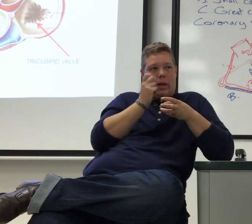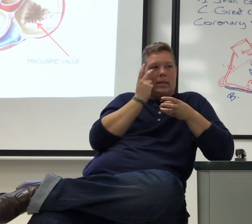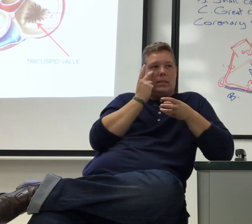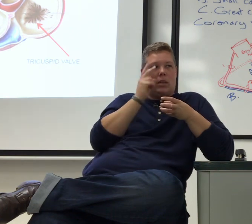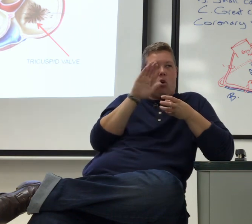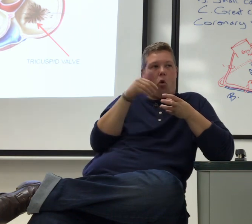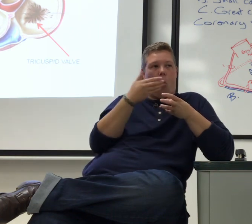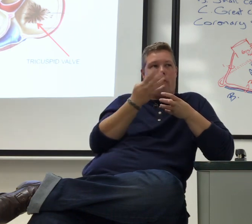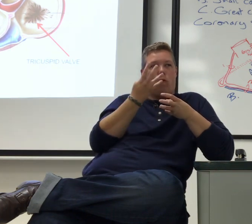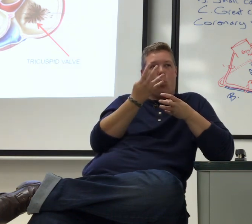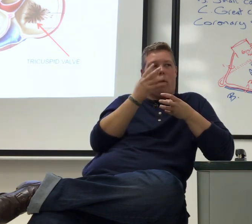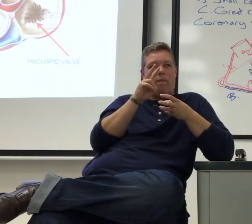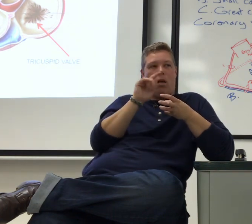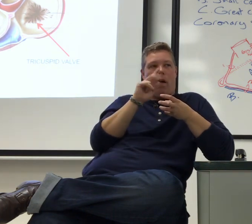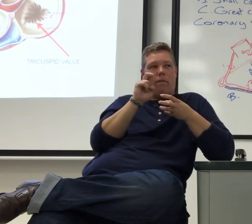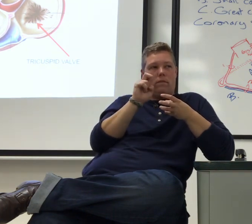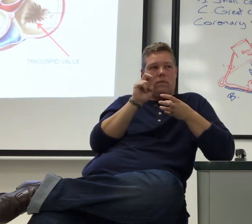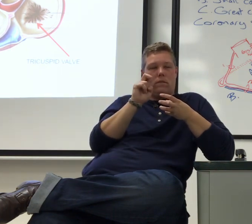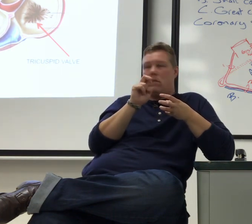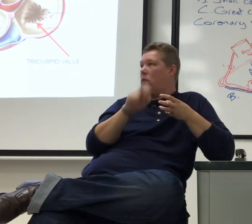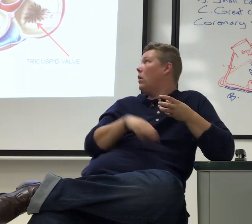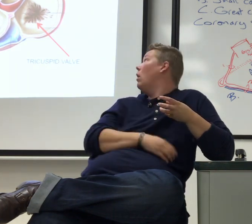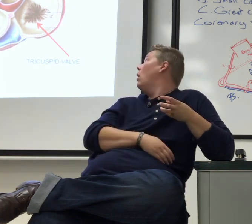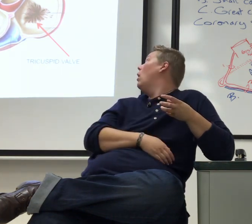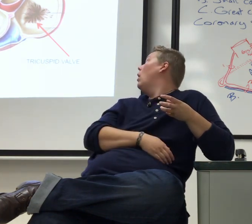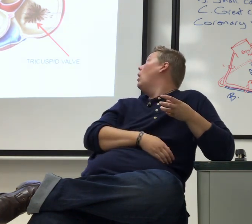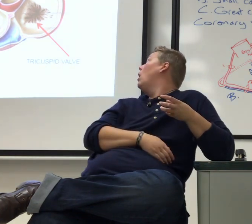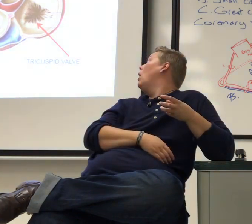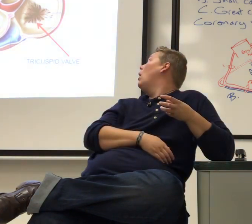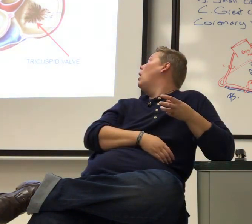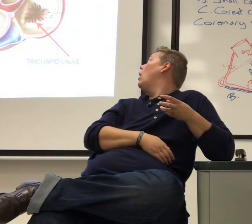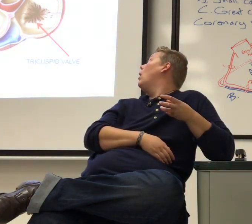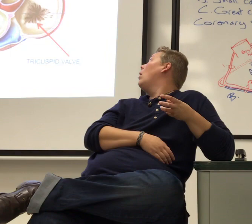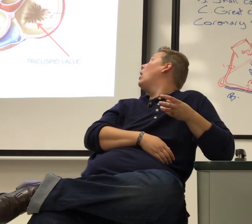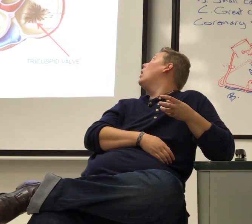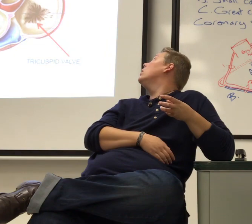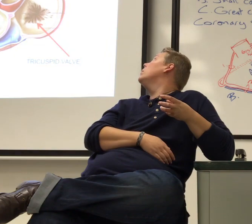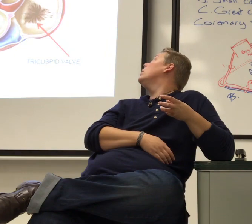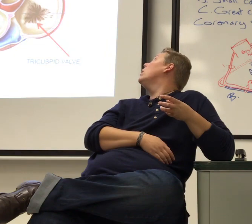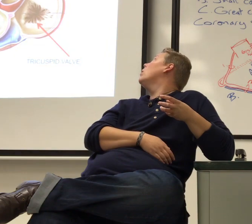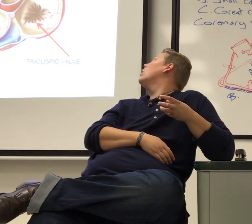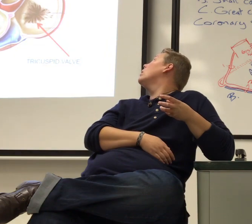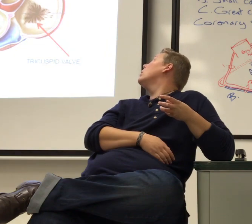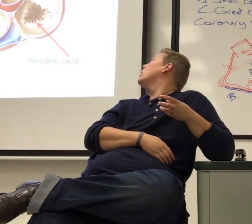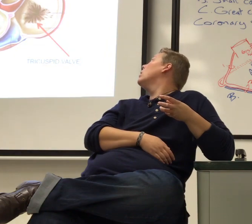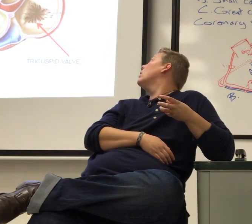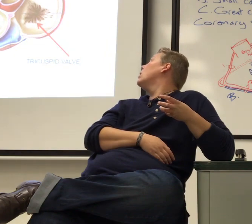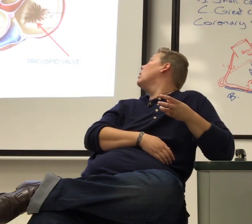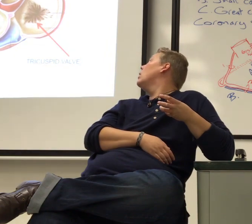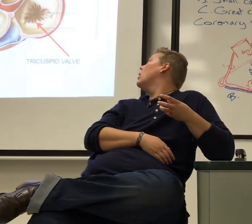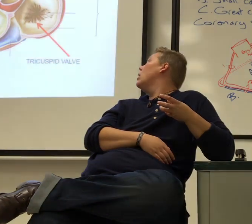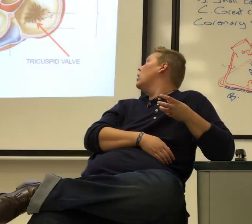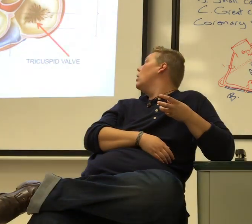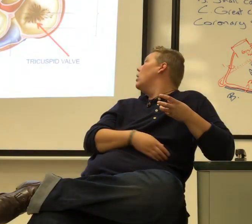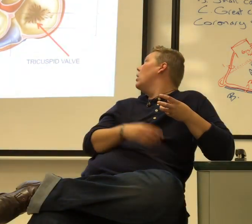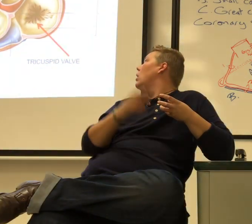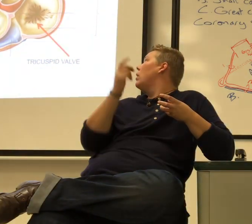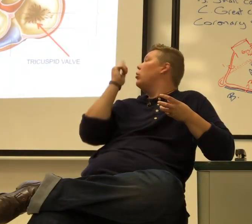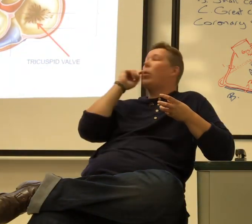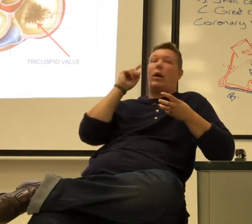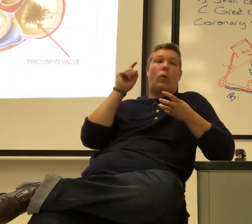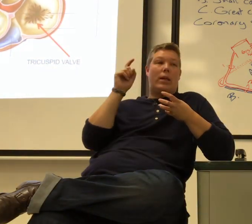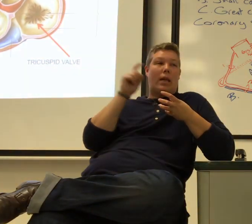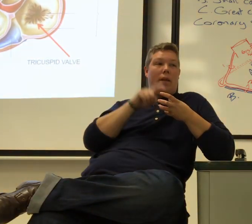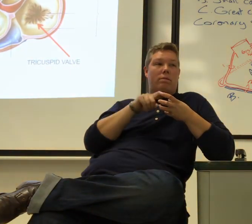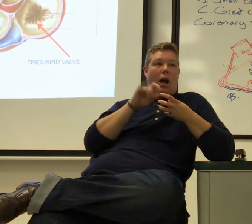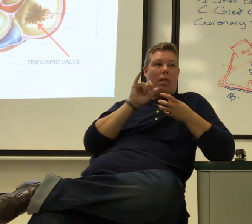four valves, and they're labeled here. There's other things you can see. What if I had you identify this?